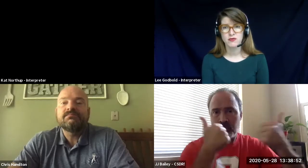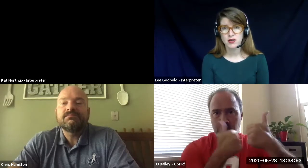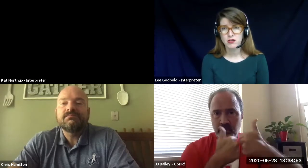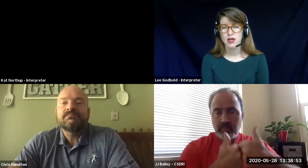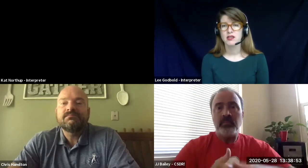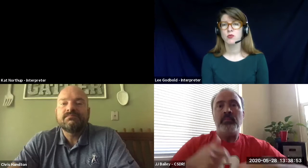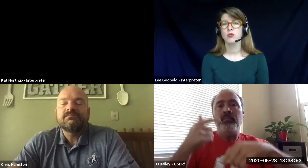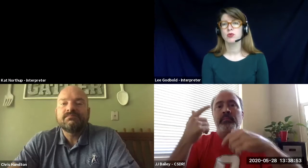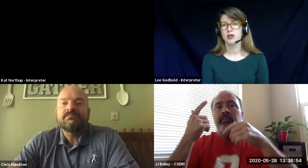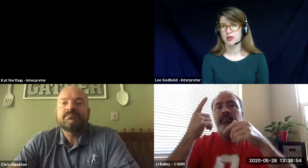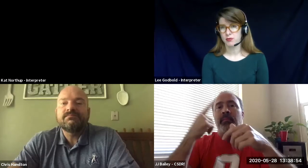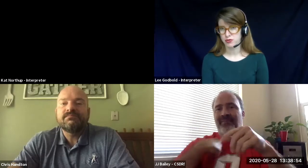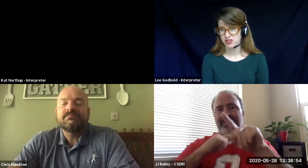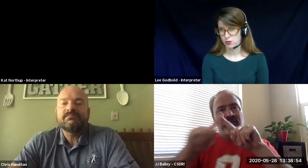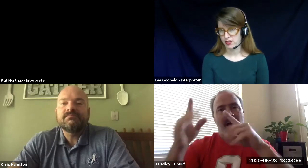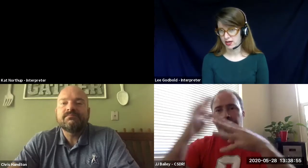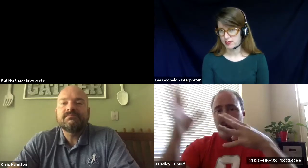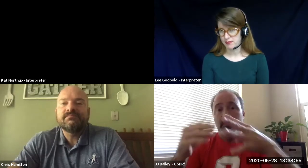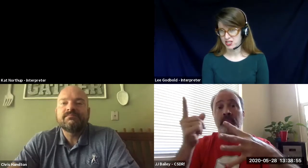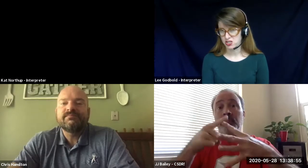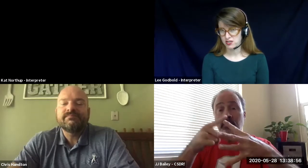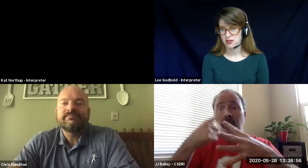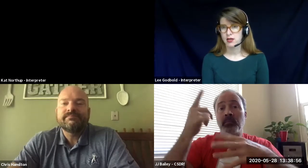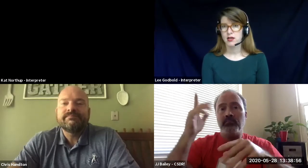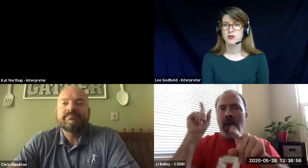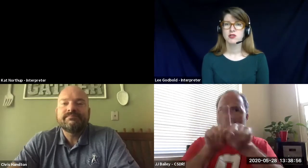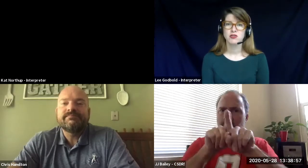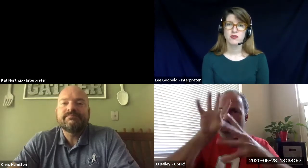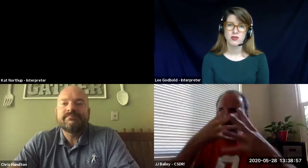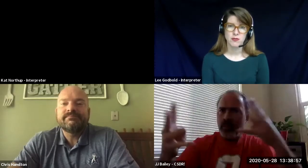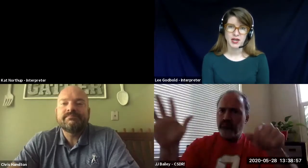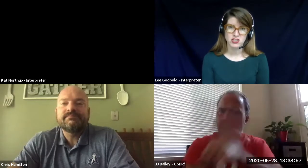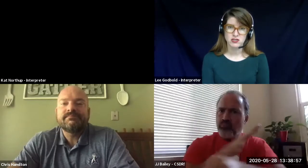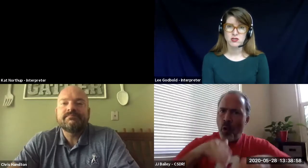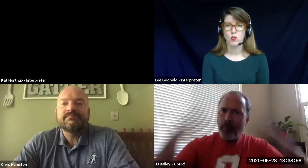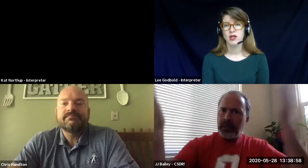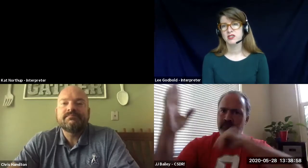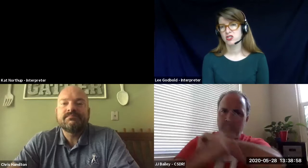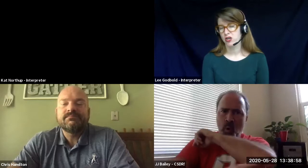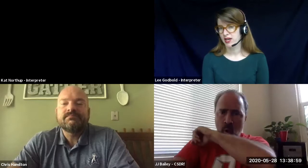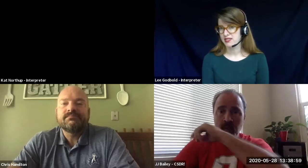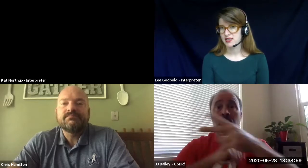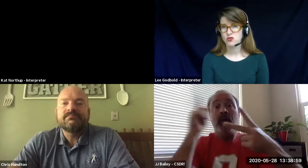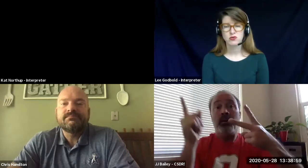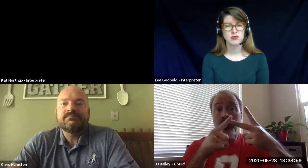fall, then we would probably be able to proceed with games and matches. That there's a few different matches. One is to go as scheduled, have